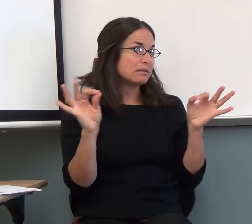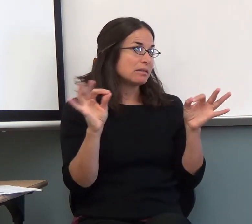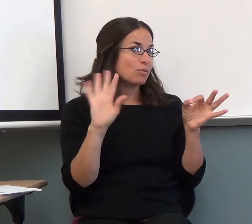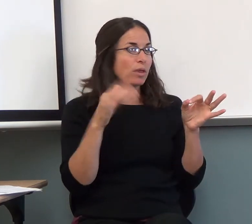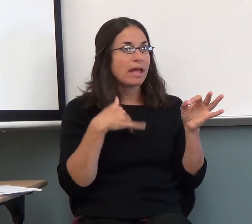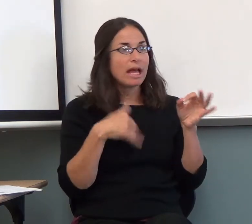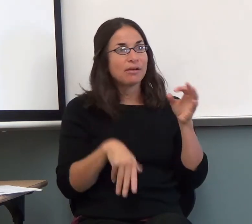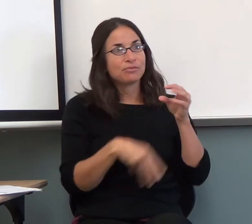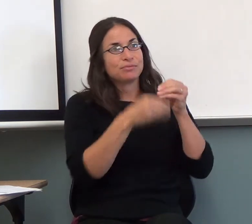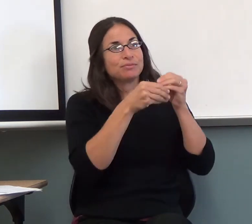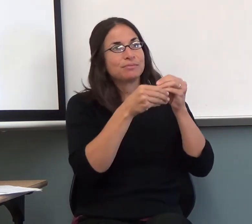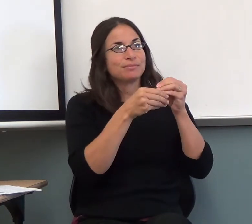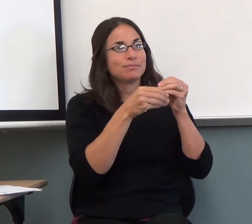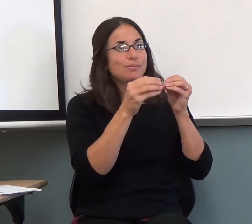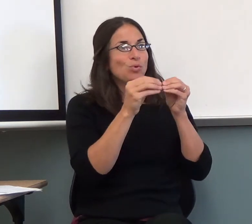this grouping: